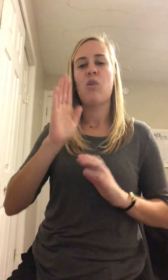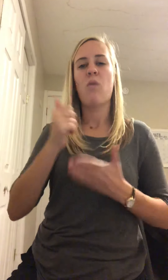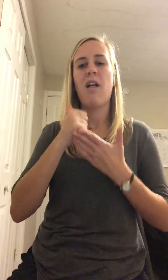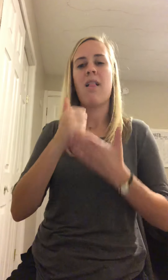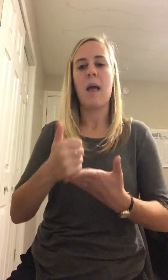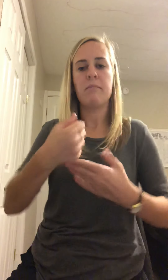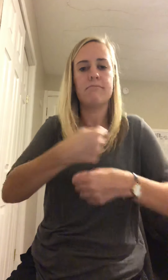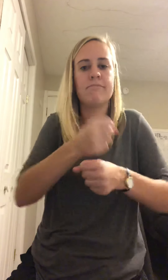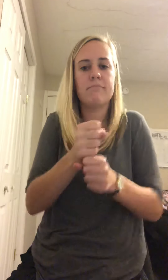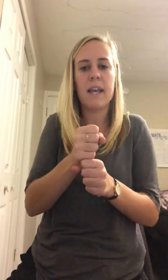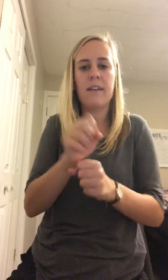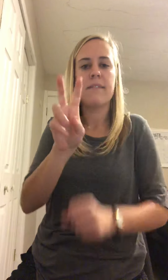amino acids and carbohydrates.